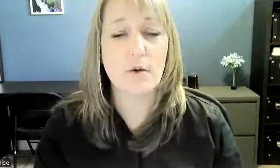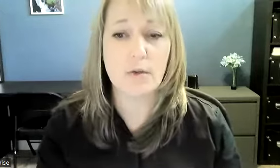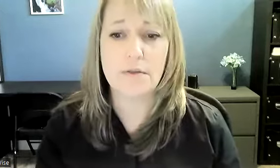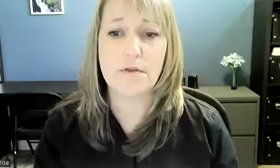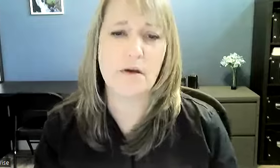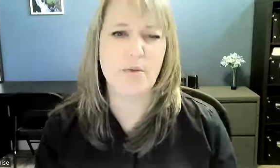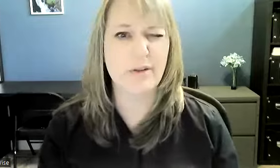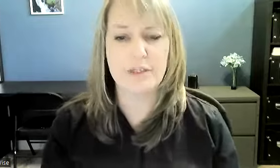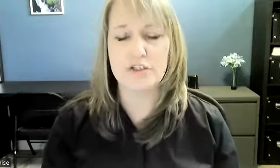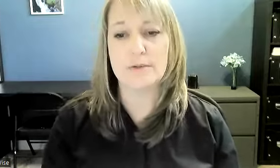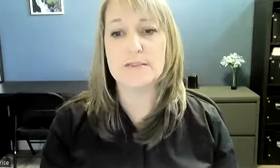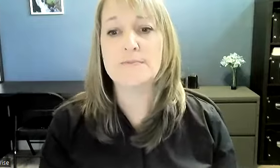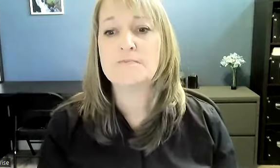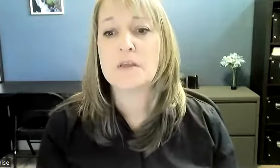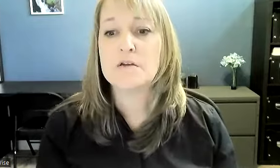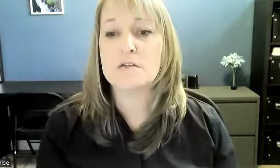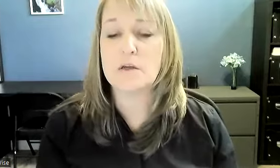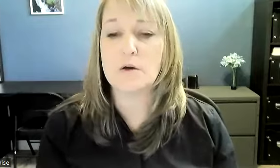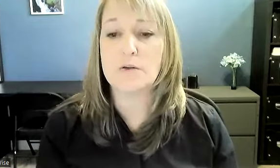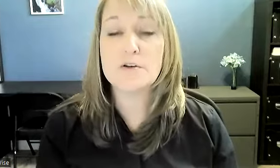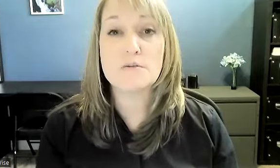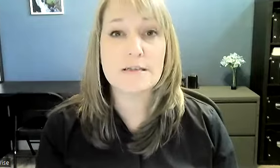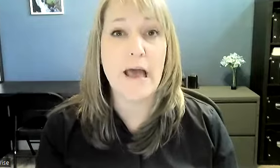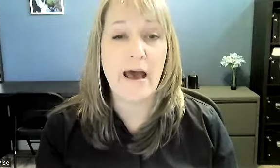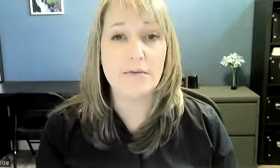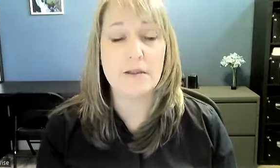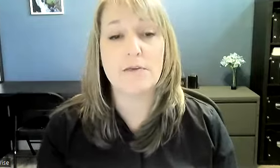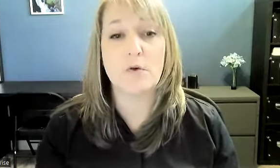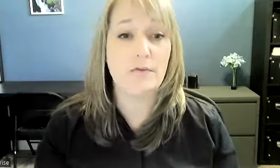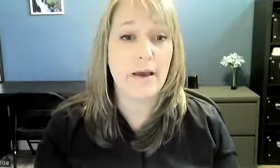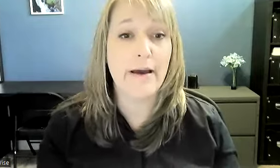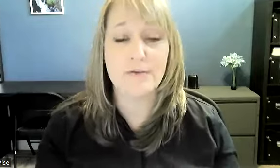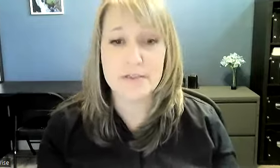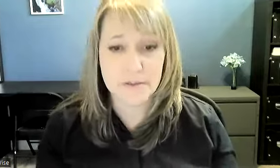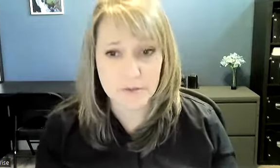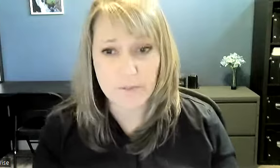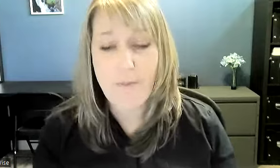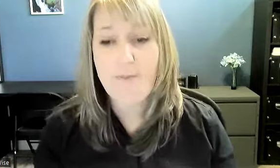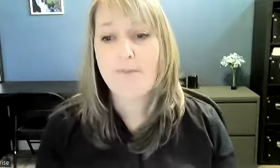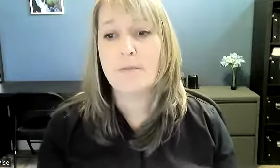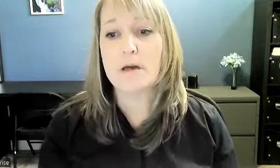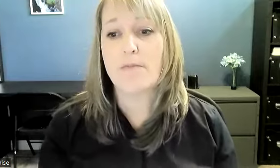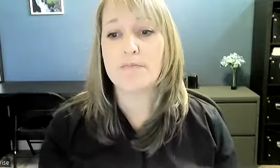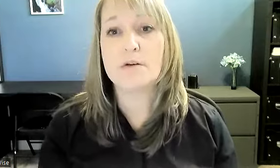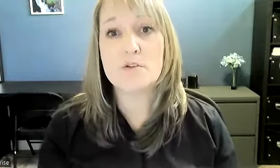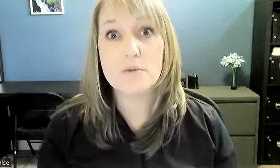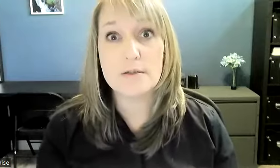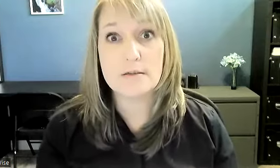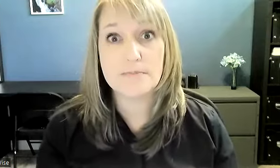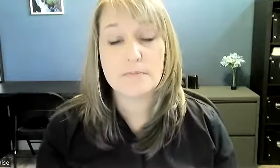with relationships. So the first one is half, like if you have a half sister. There are two ways